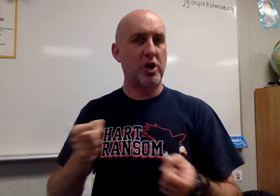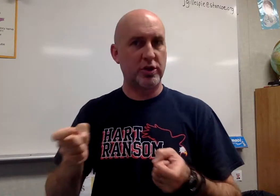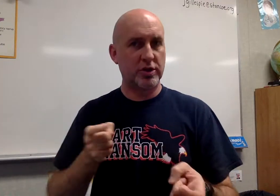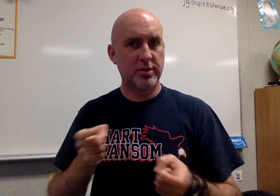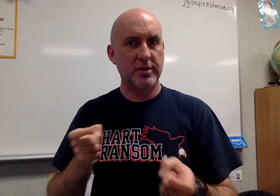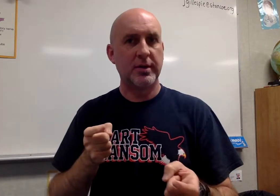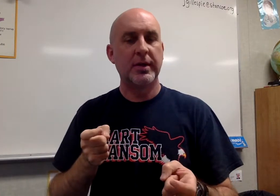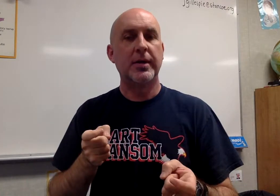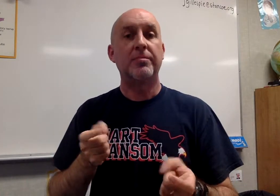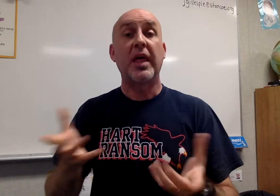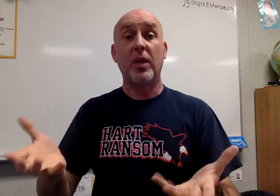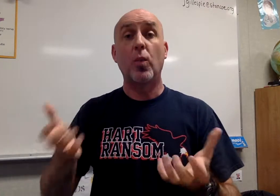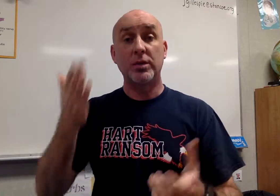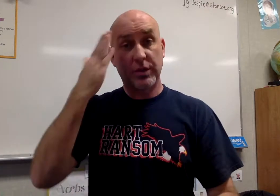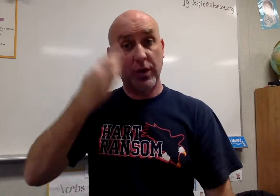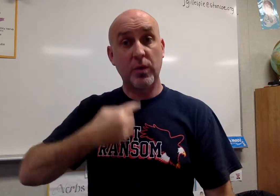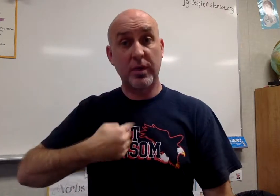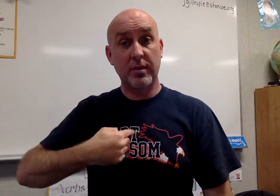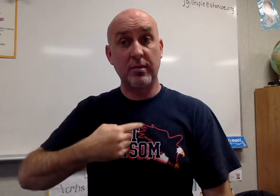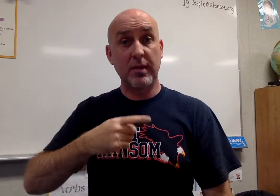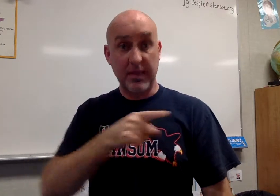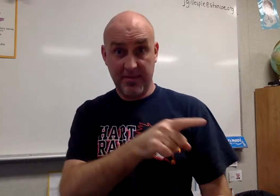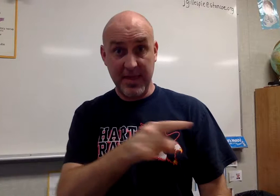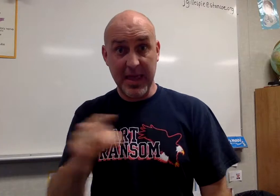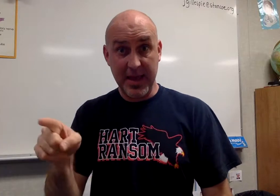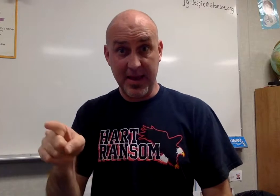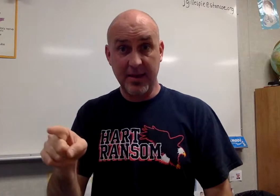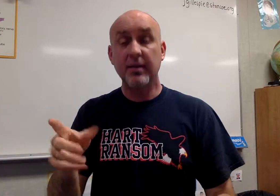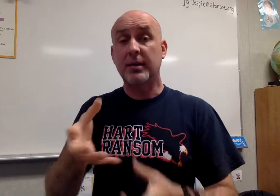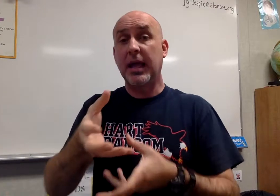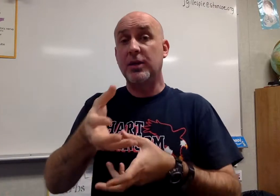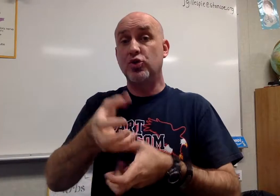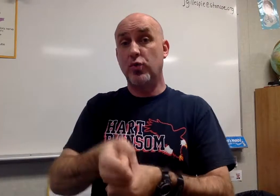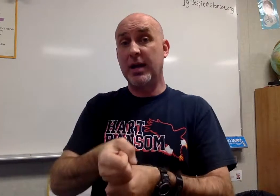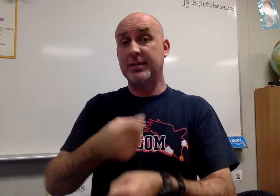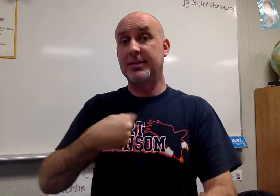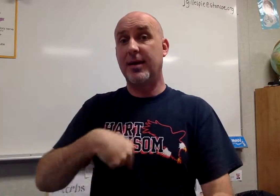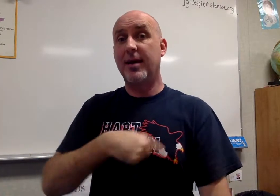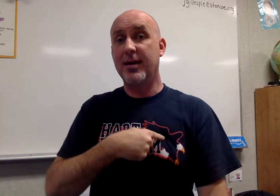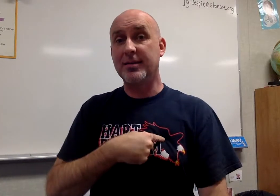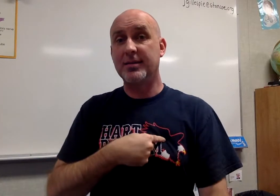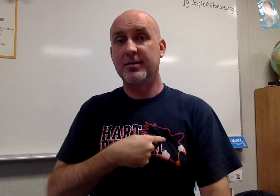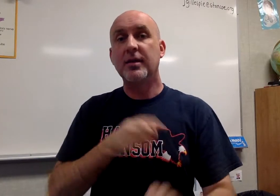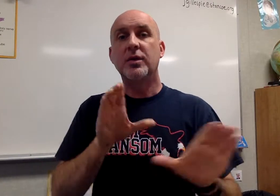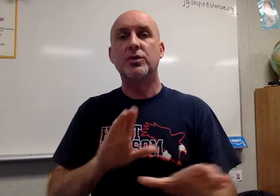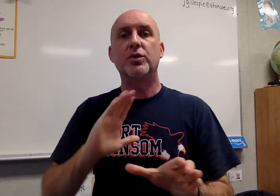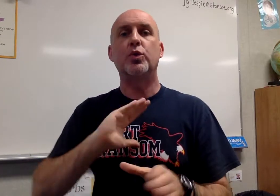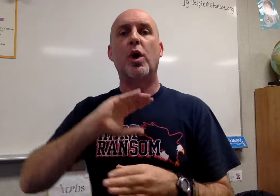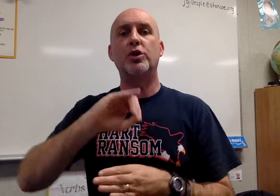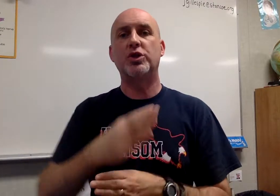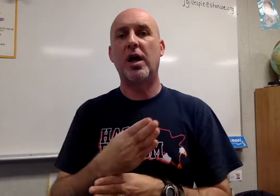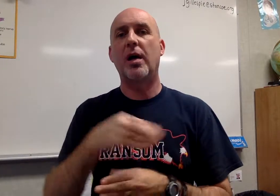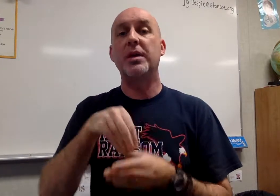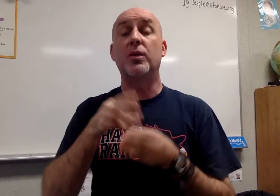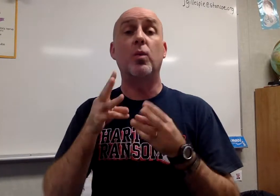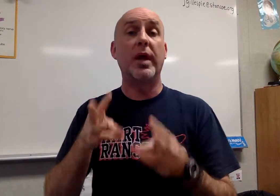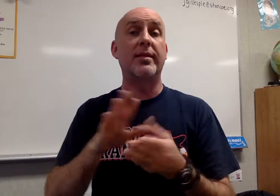charge. And they want to know that they can trust us to do our job in a way